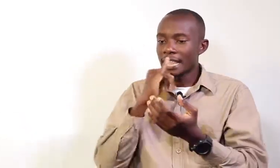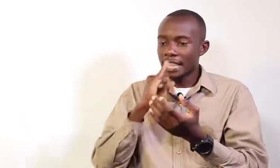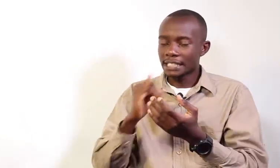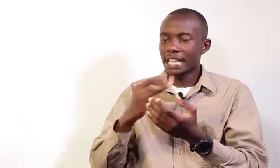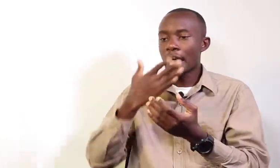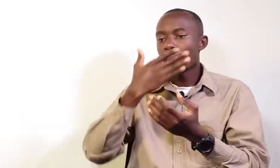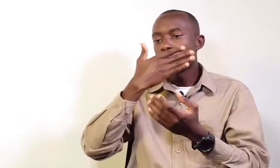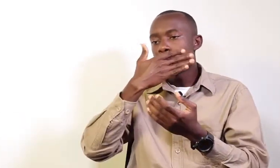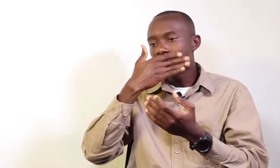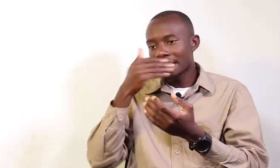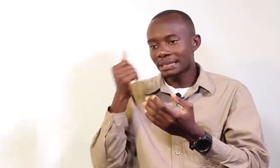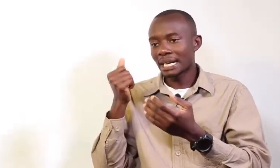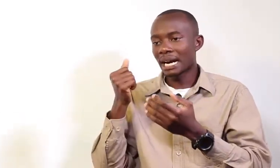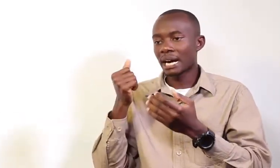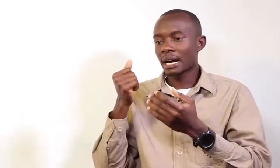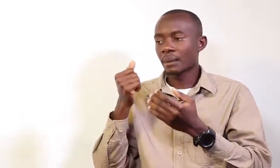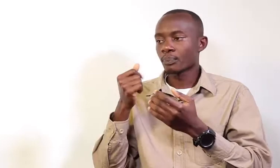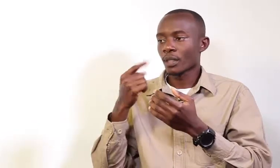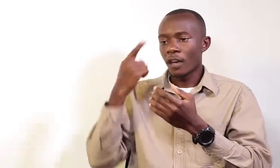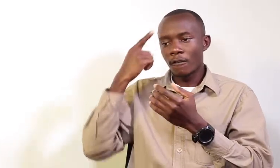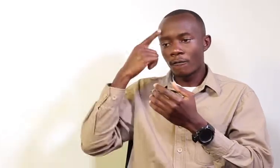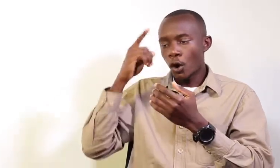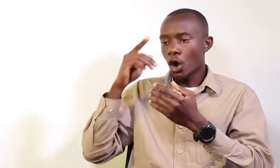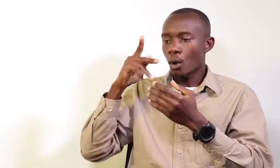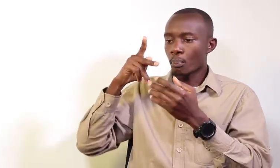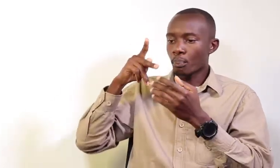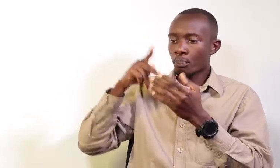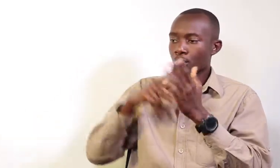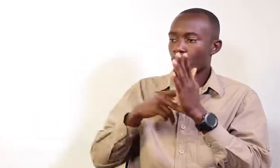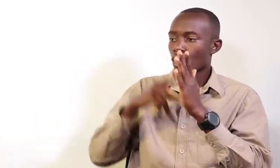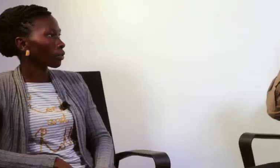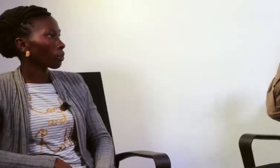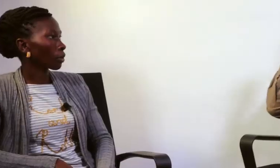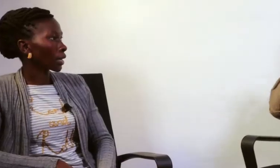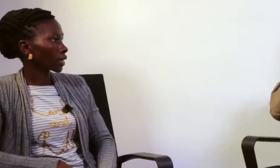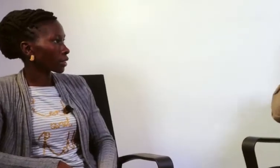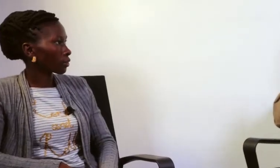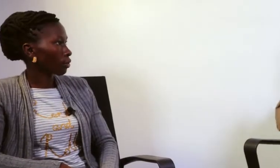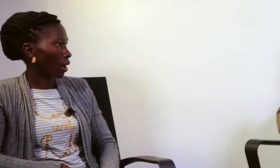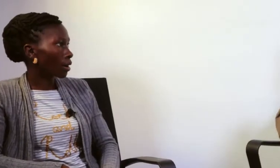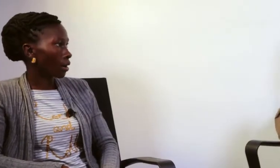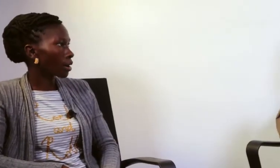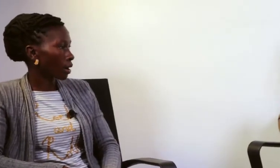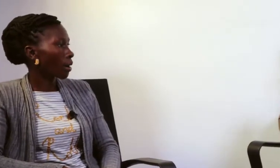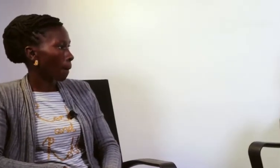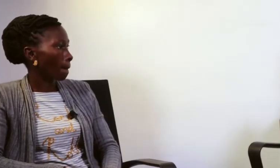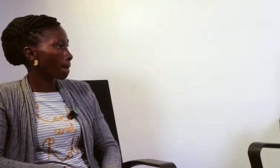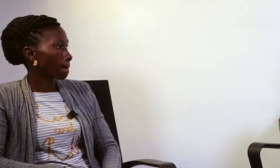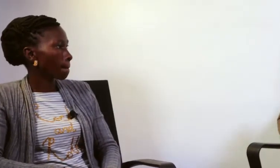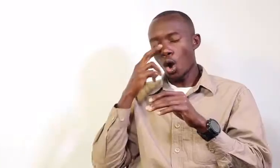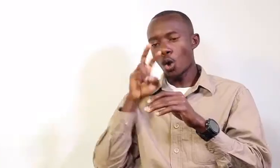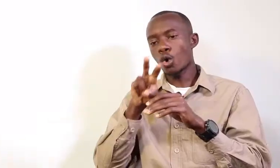each organization is better for productive work if